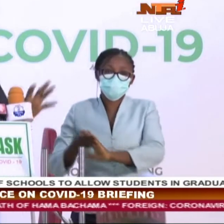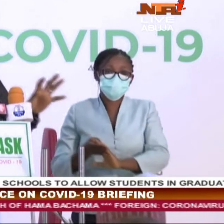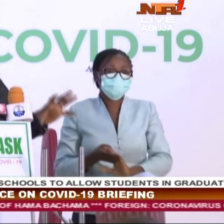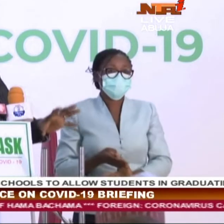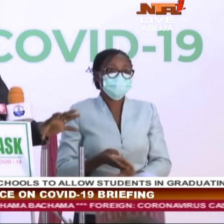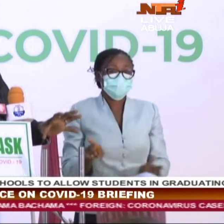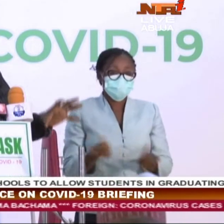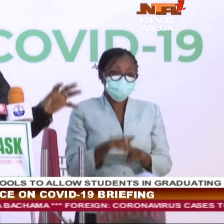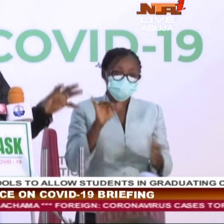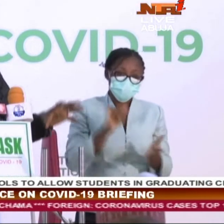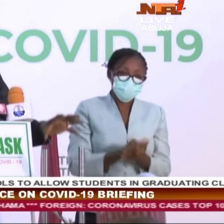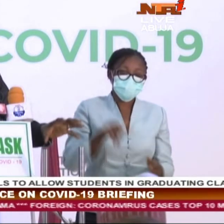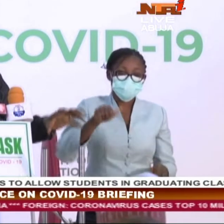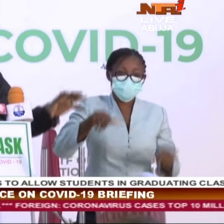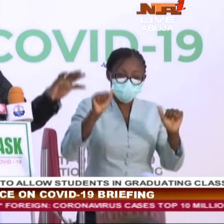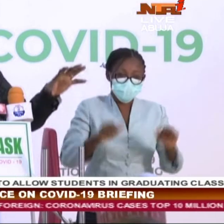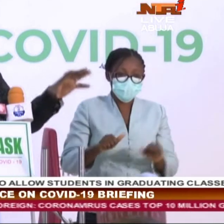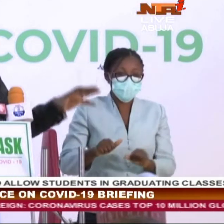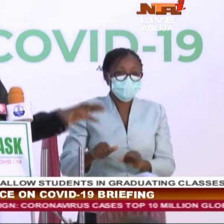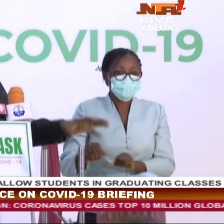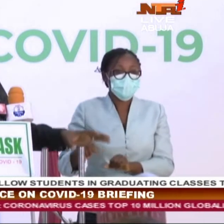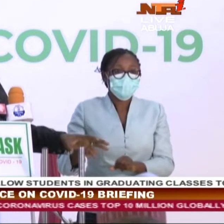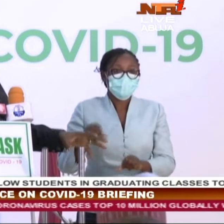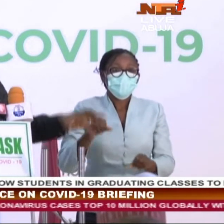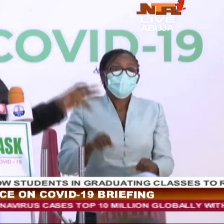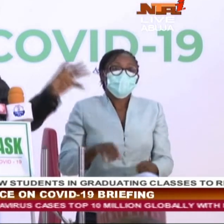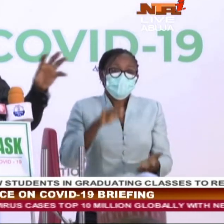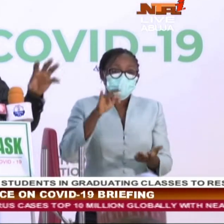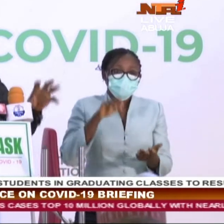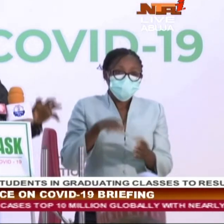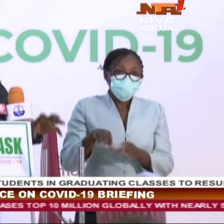so that they can deal with the resurgence that is